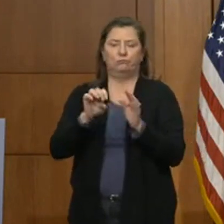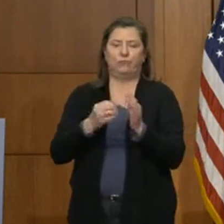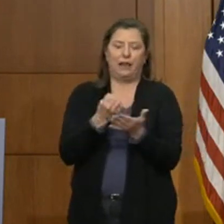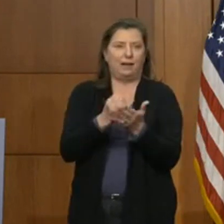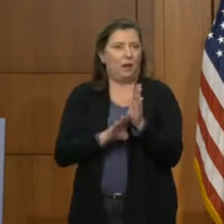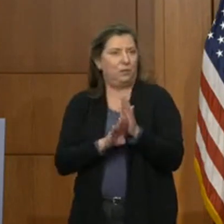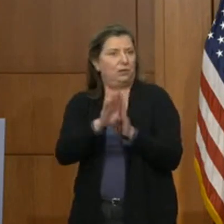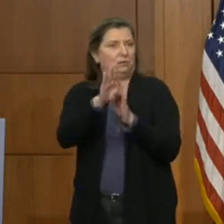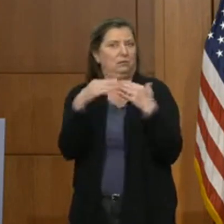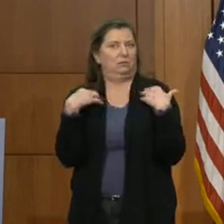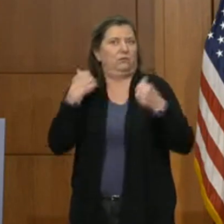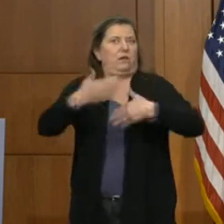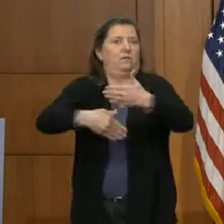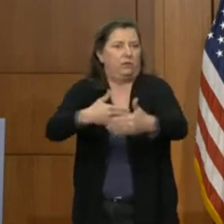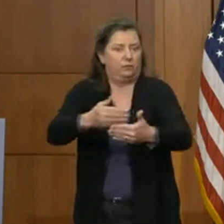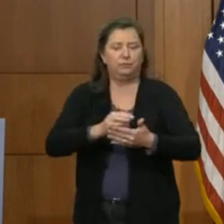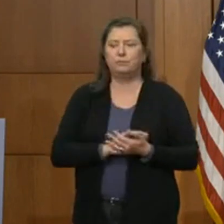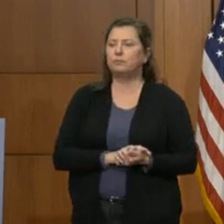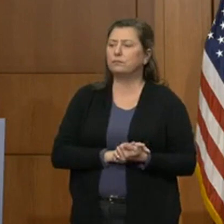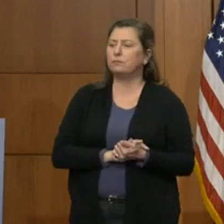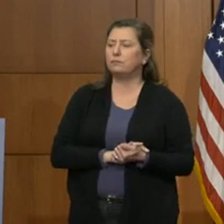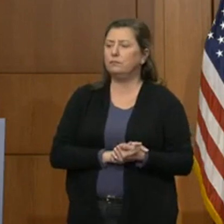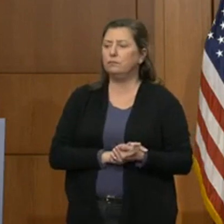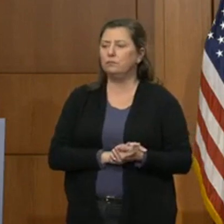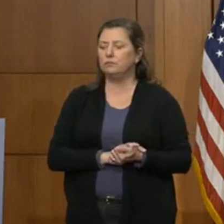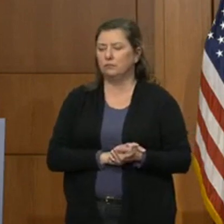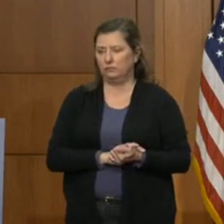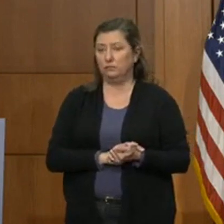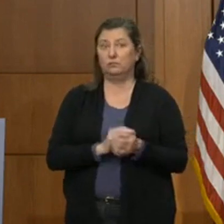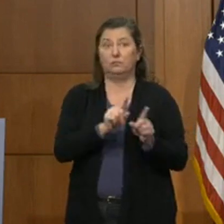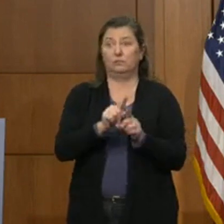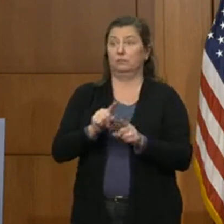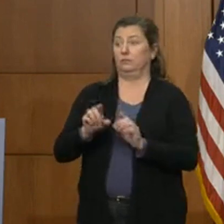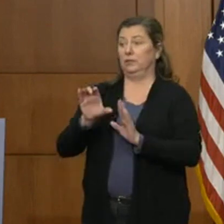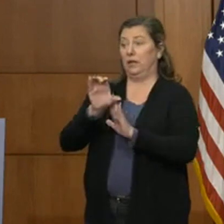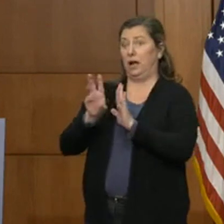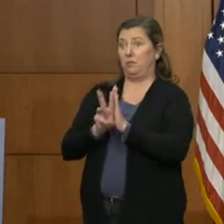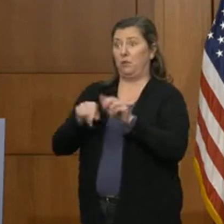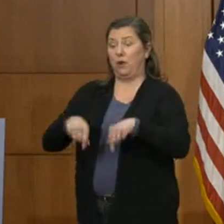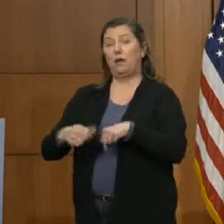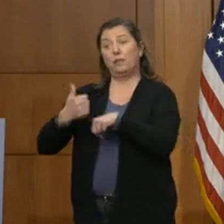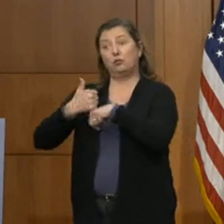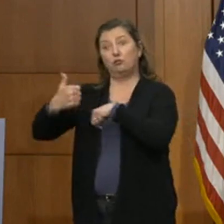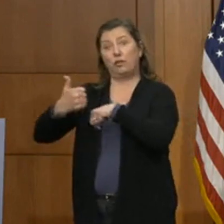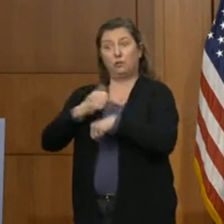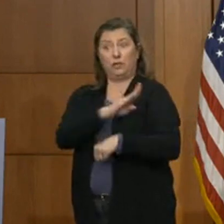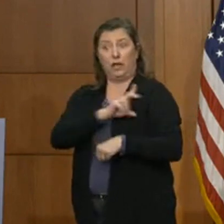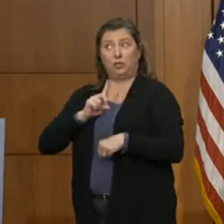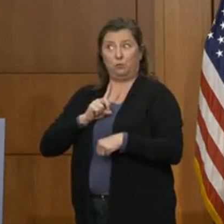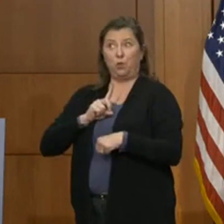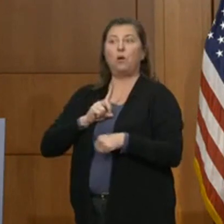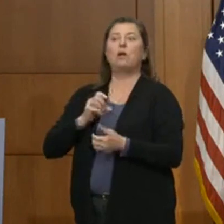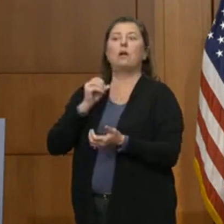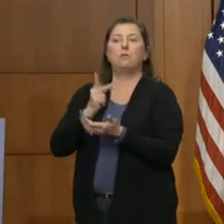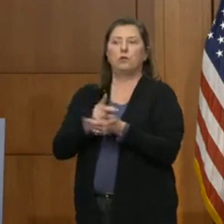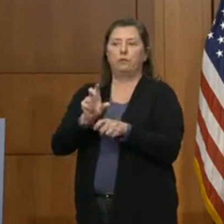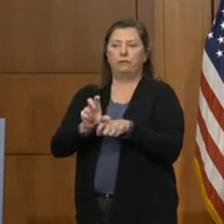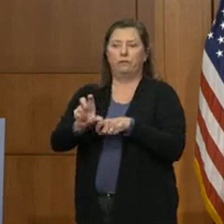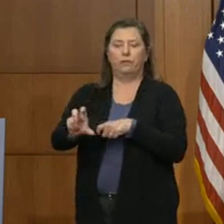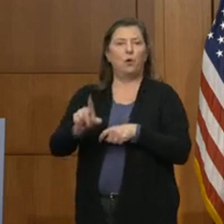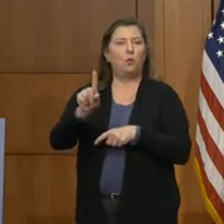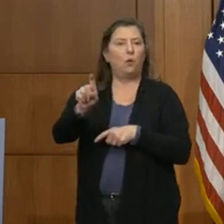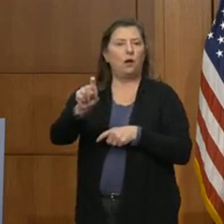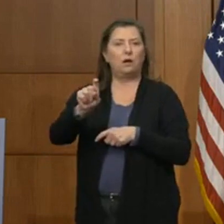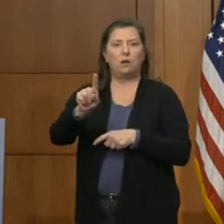recovery. Also, the Commonwealth Transportation Board has approved allocation of nearly $100